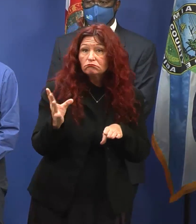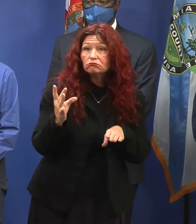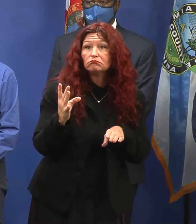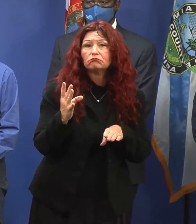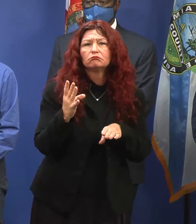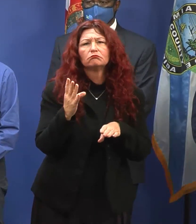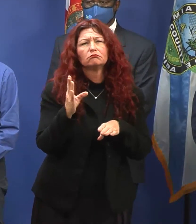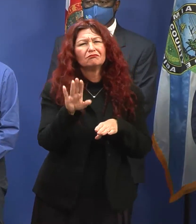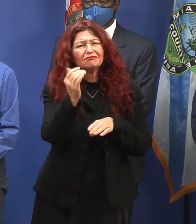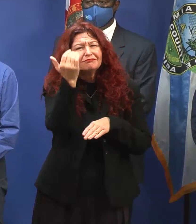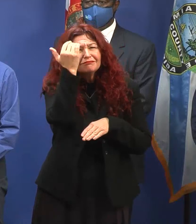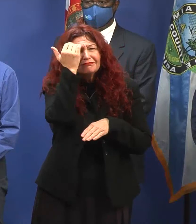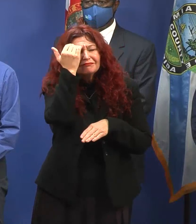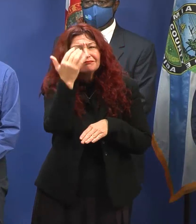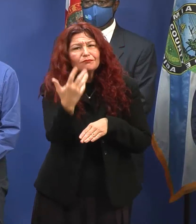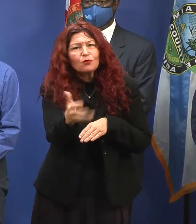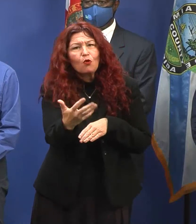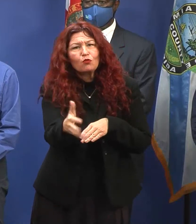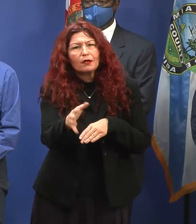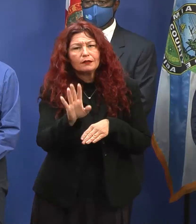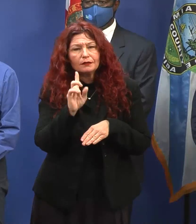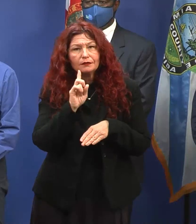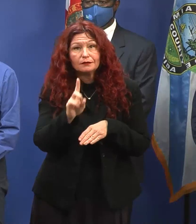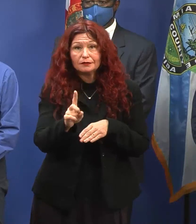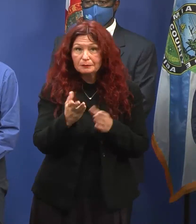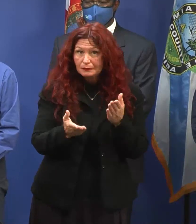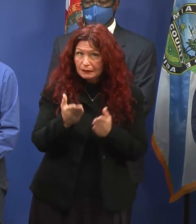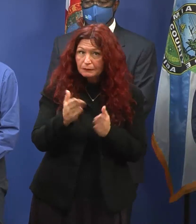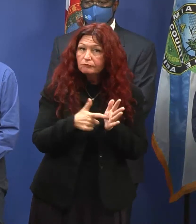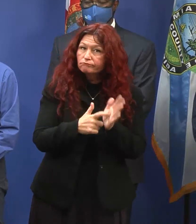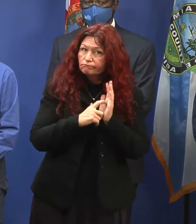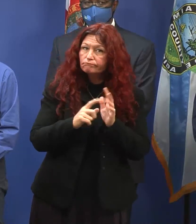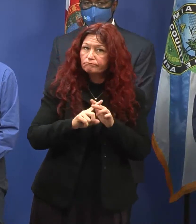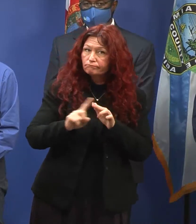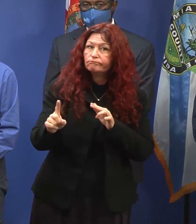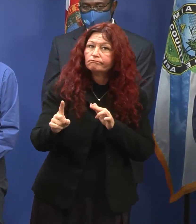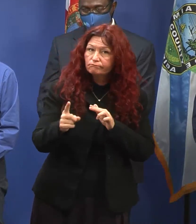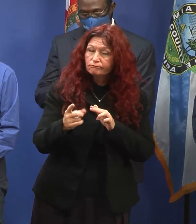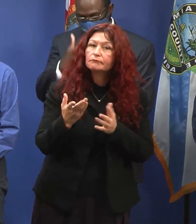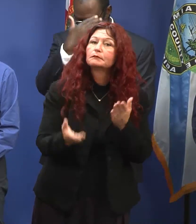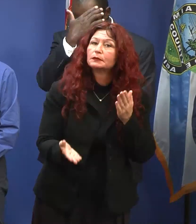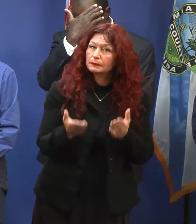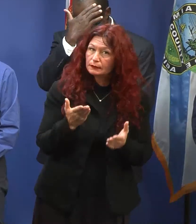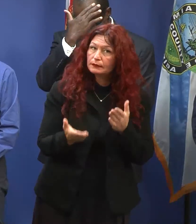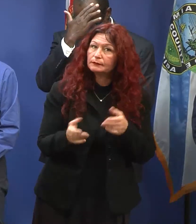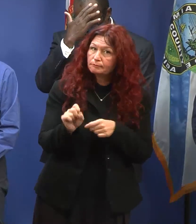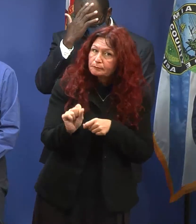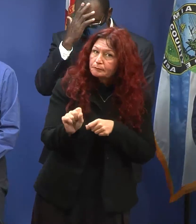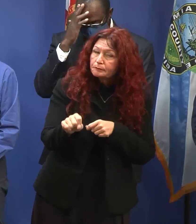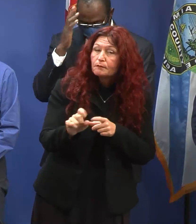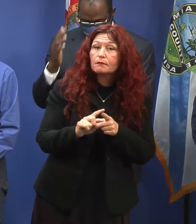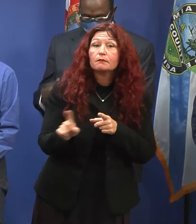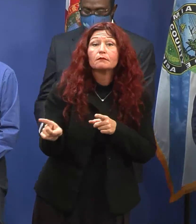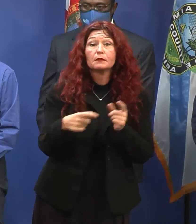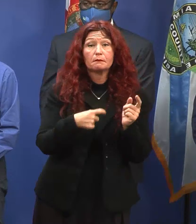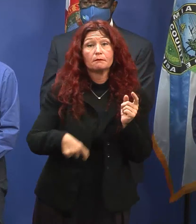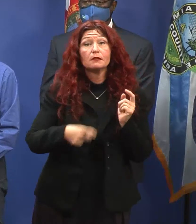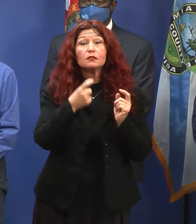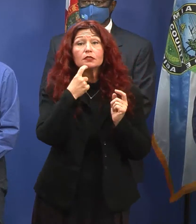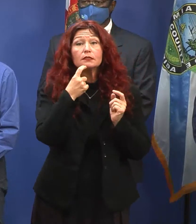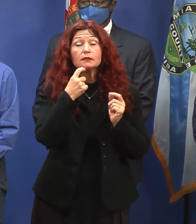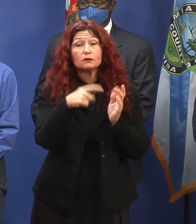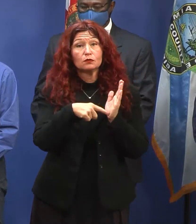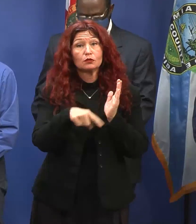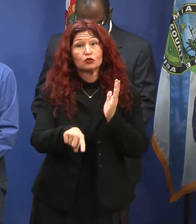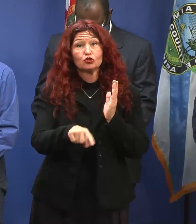you understand already that you might be asked to evacuate. And as the mayor stated before, you have a list of